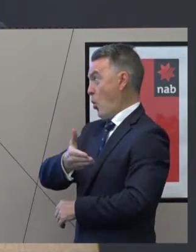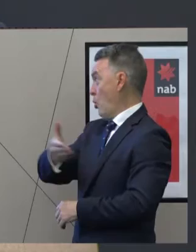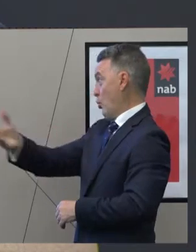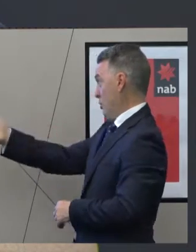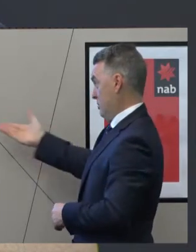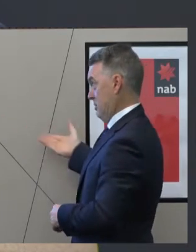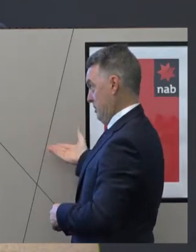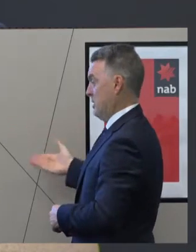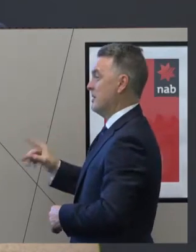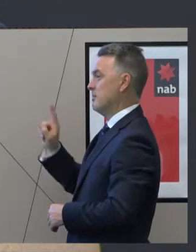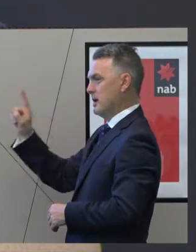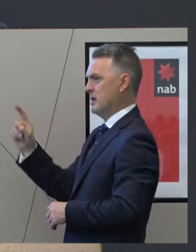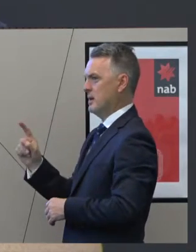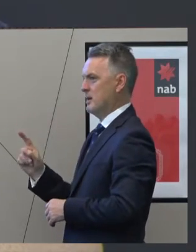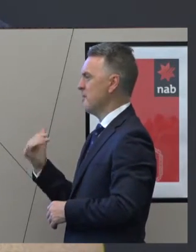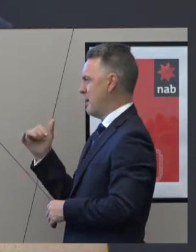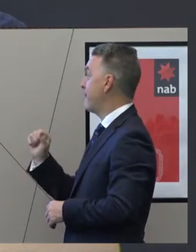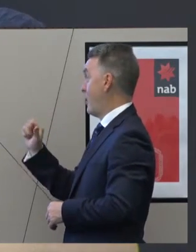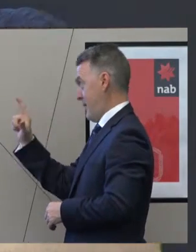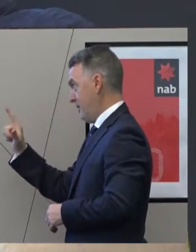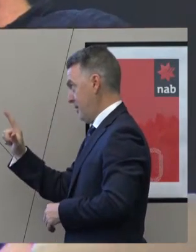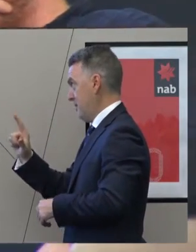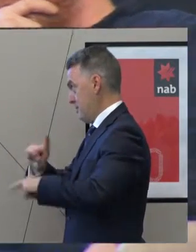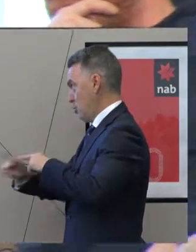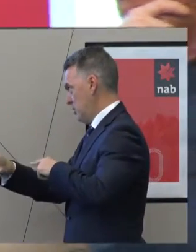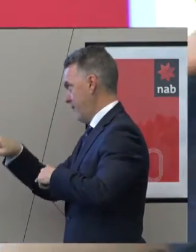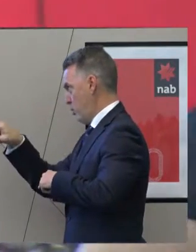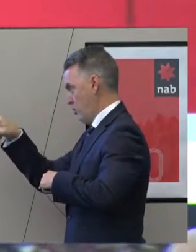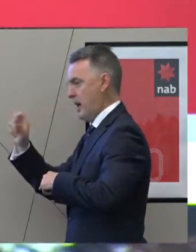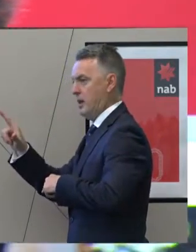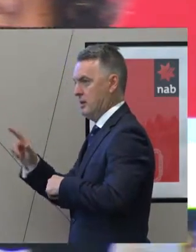the entire panel, but maybe more so for Alistair, the commissioner.